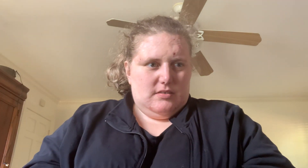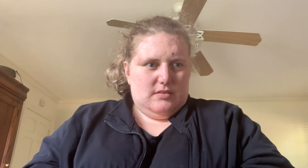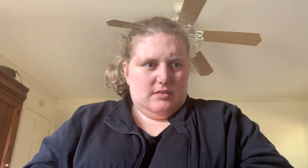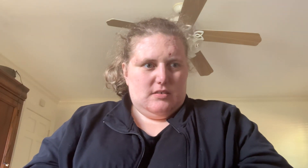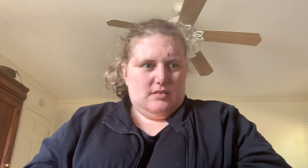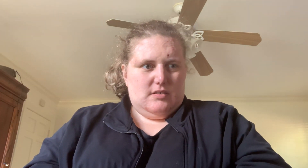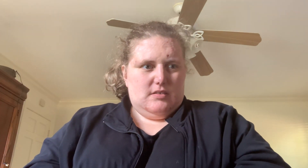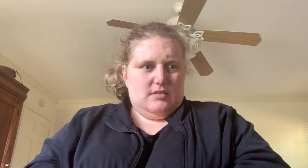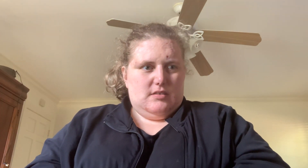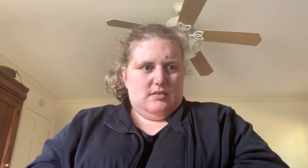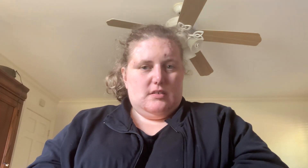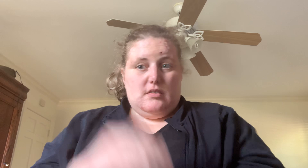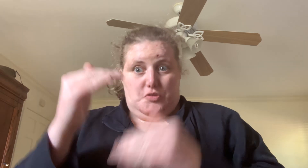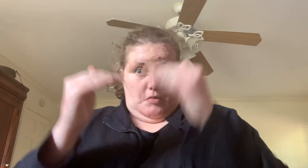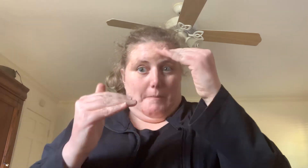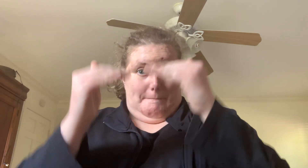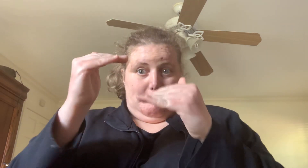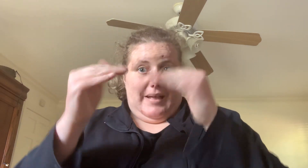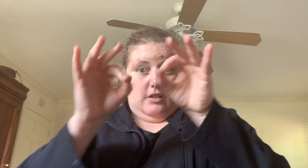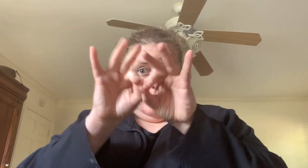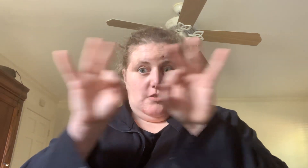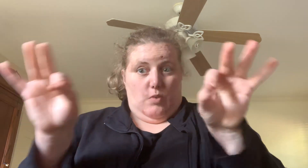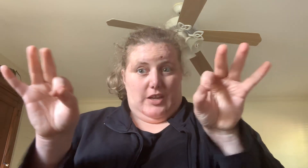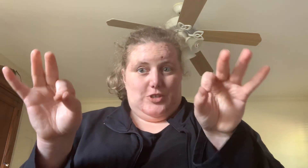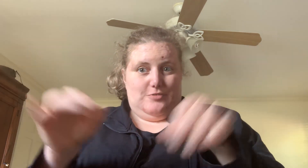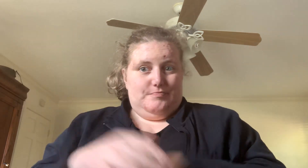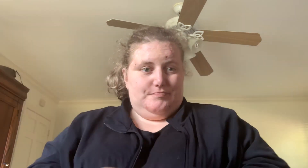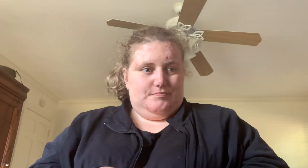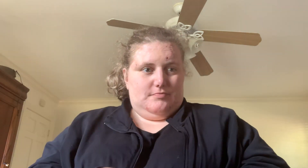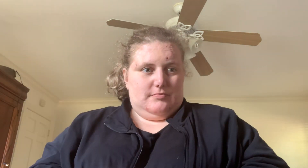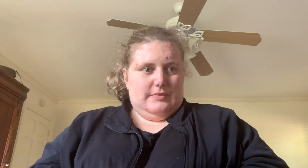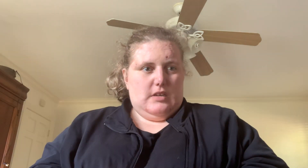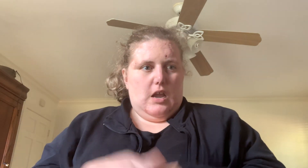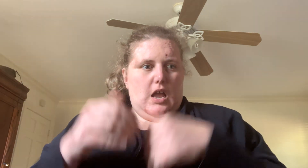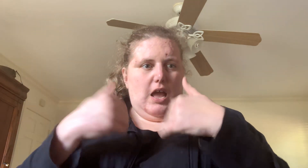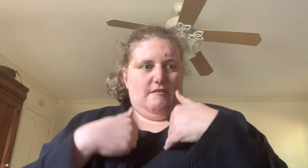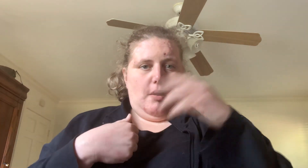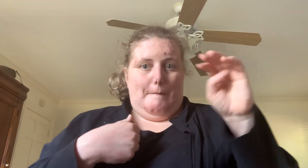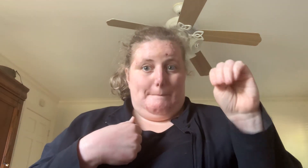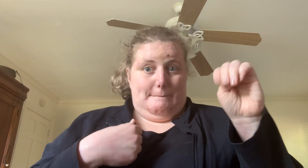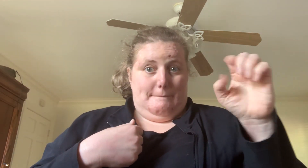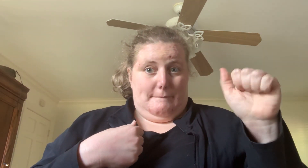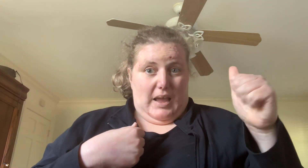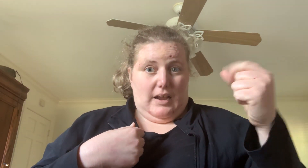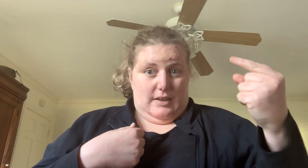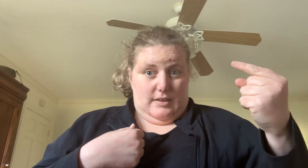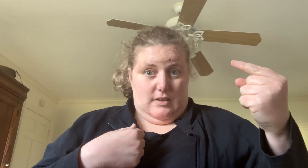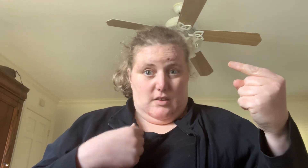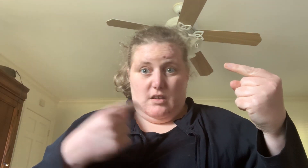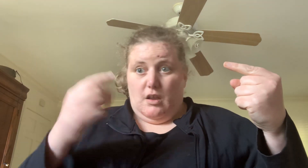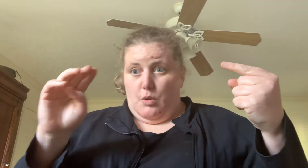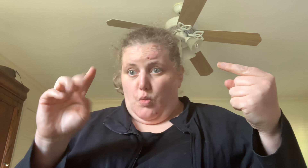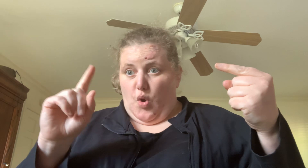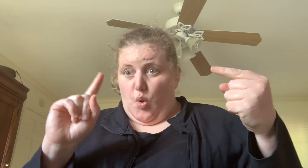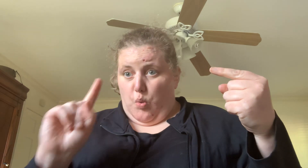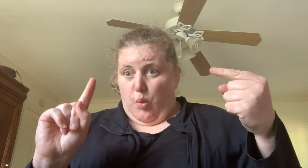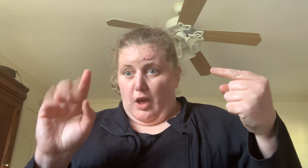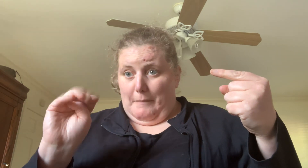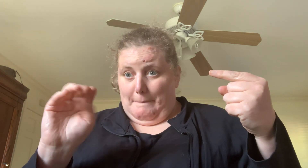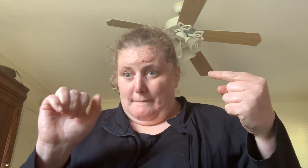So let's balance our equation. We have one magnesium on the left, one on the right, one hydrogen, two on the